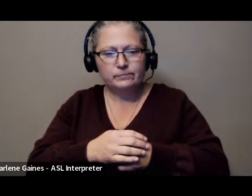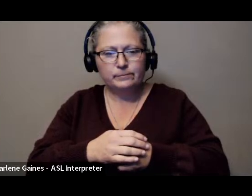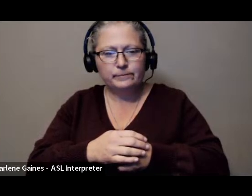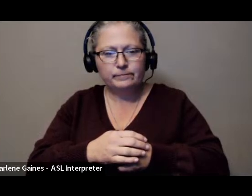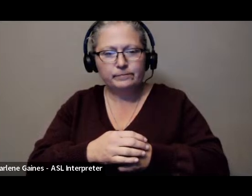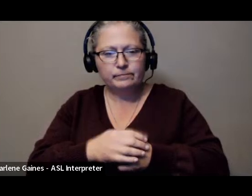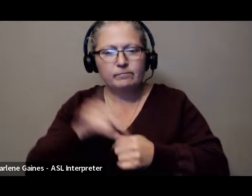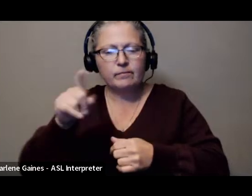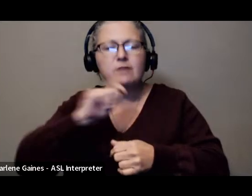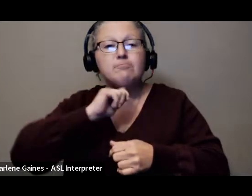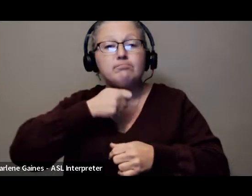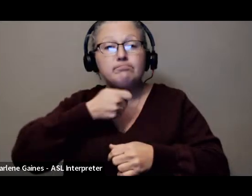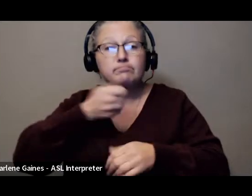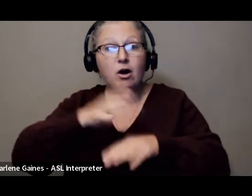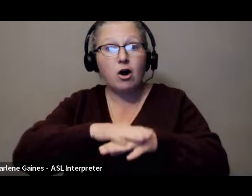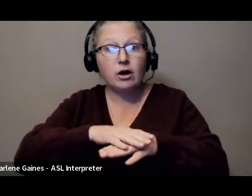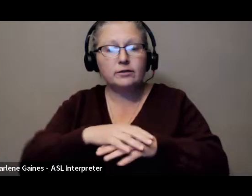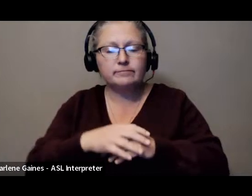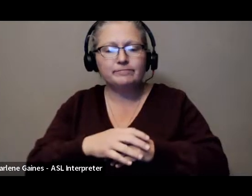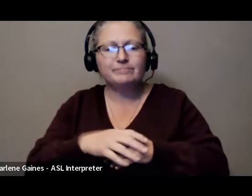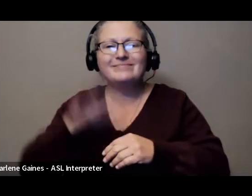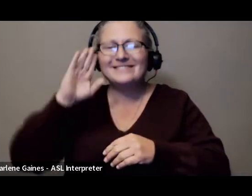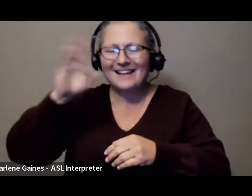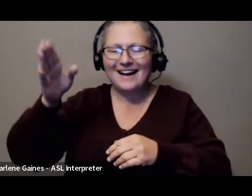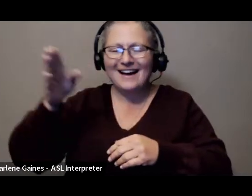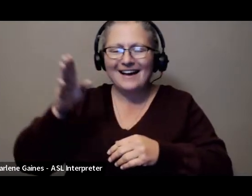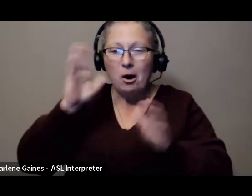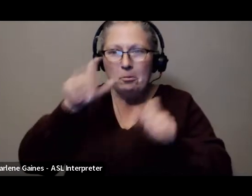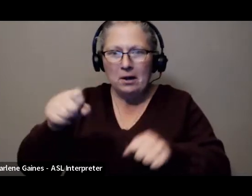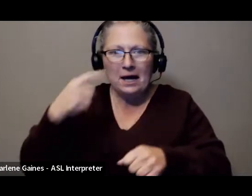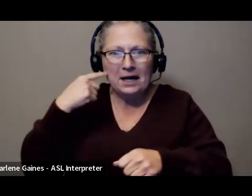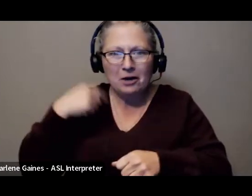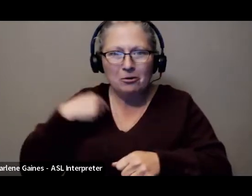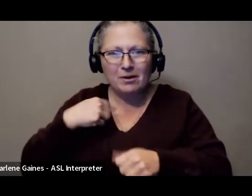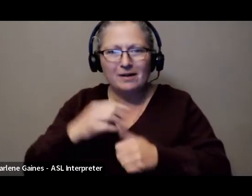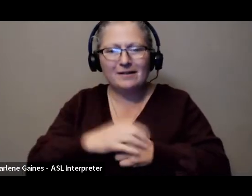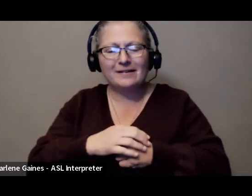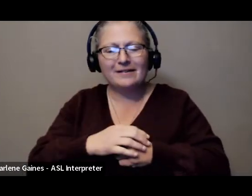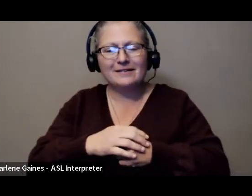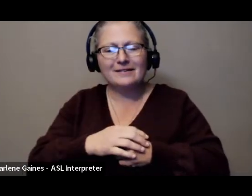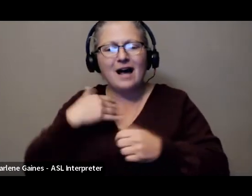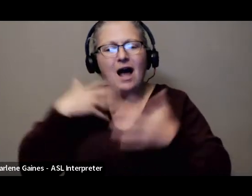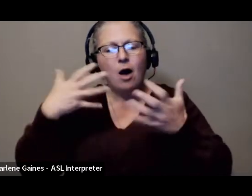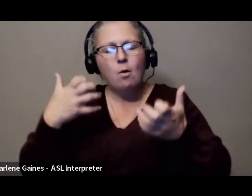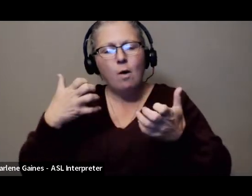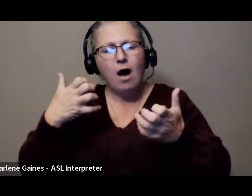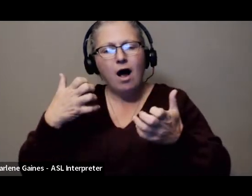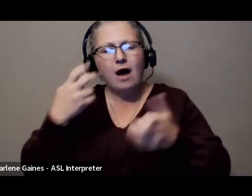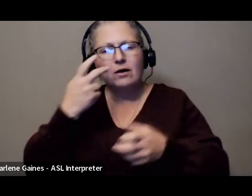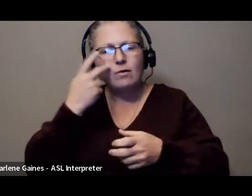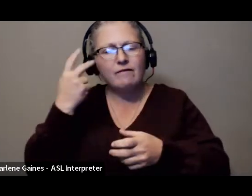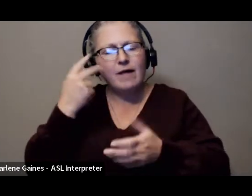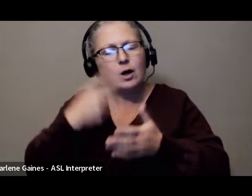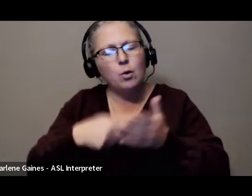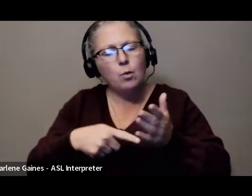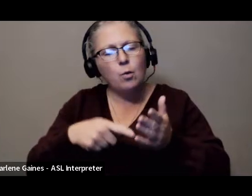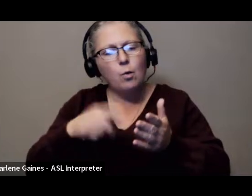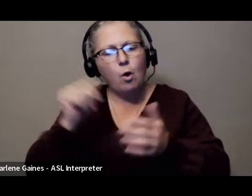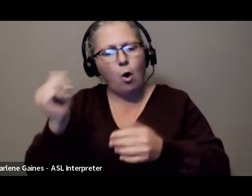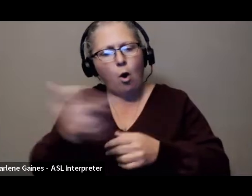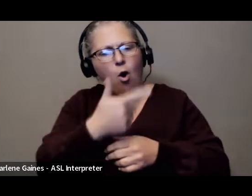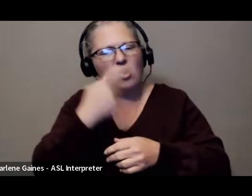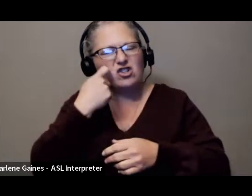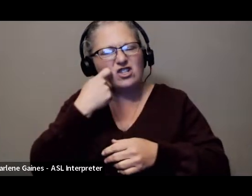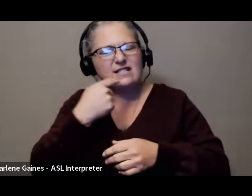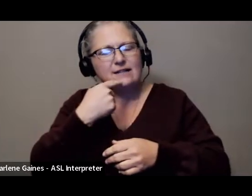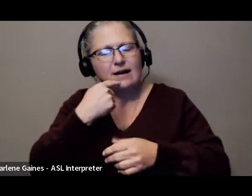You may unmute and begin. Yes, hi, hope you can hear me. I just wanted to reflect on what you all just